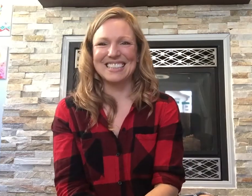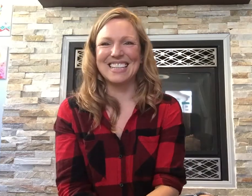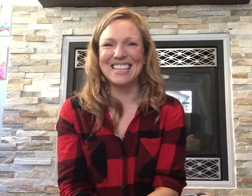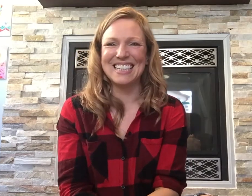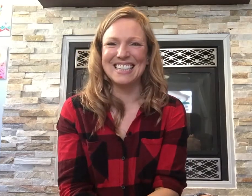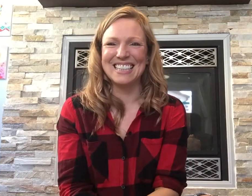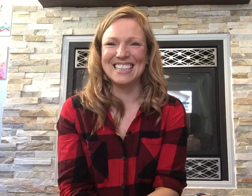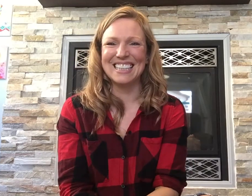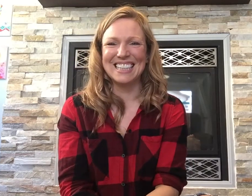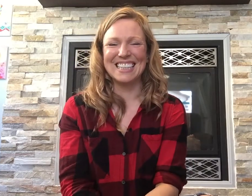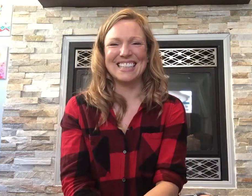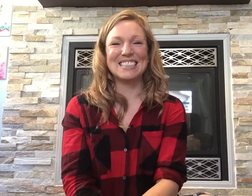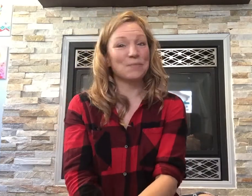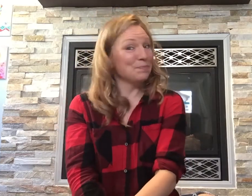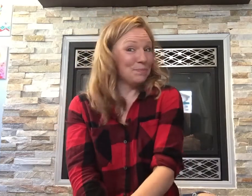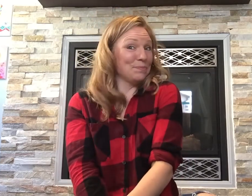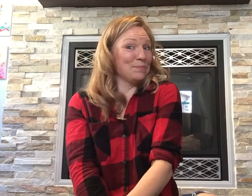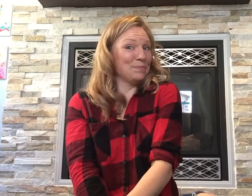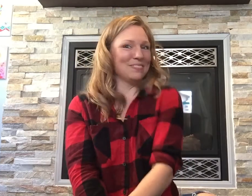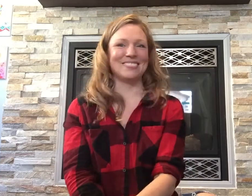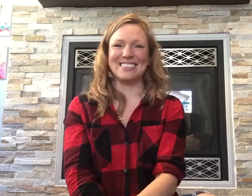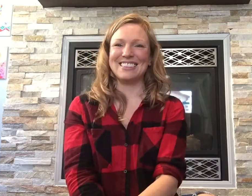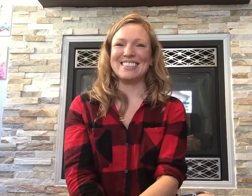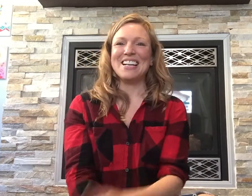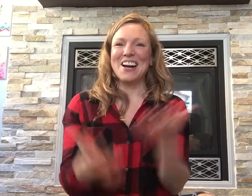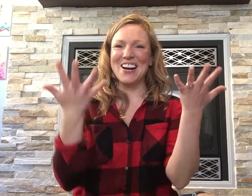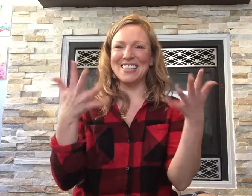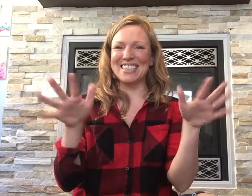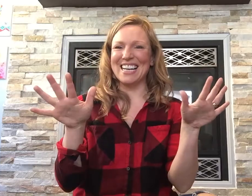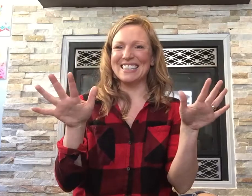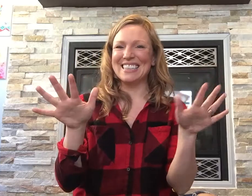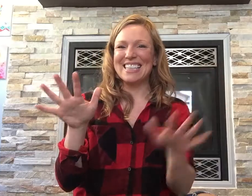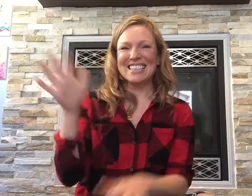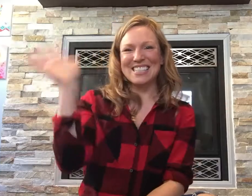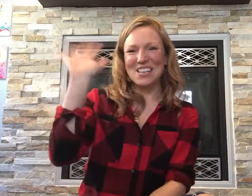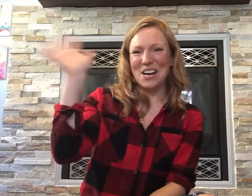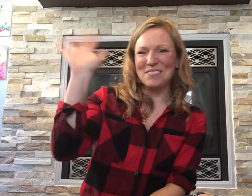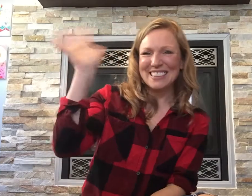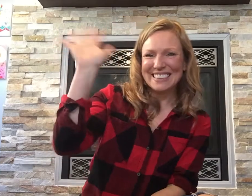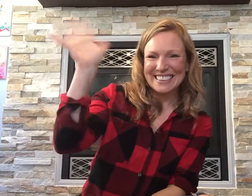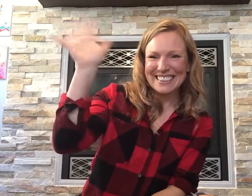All done. Good job.